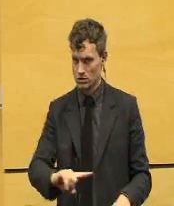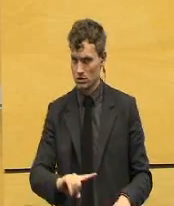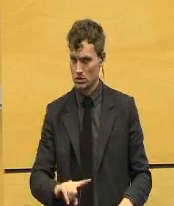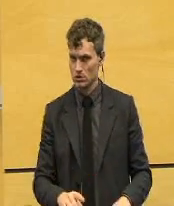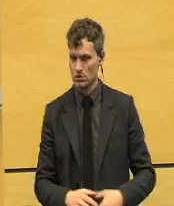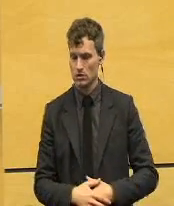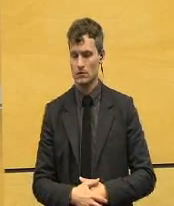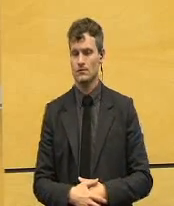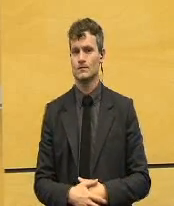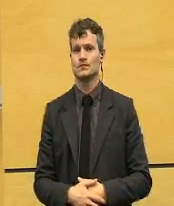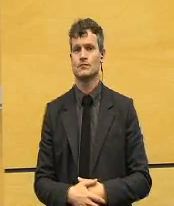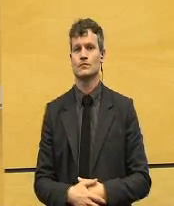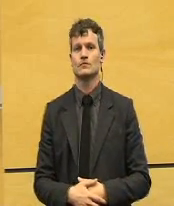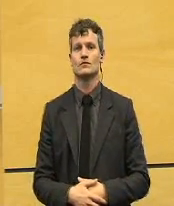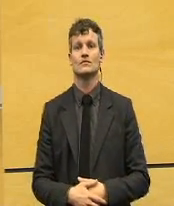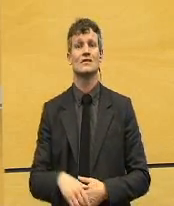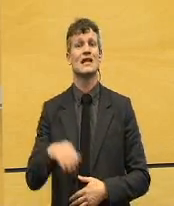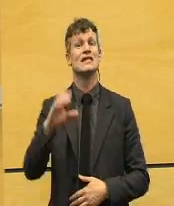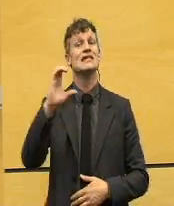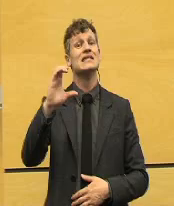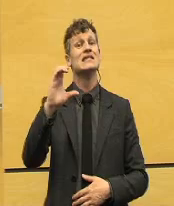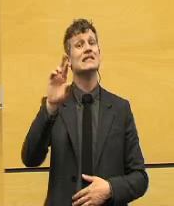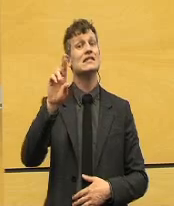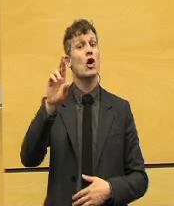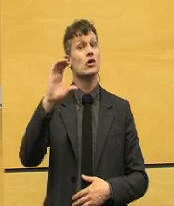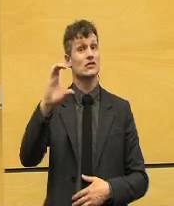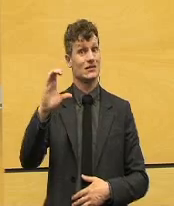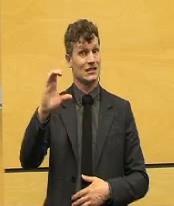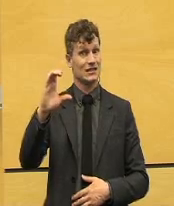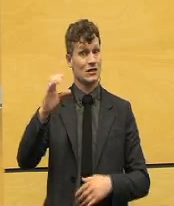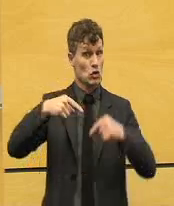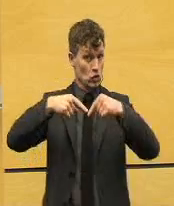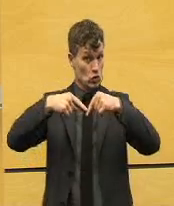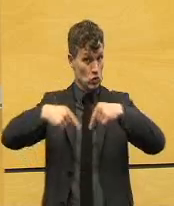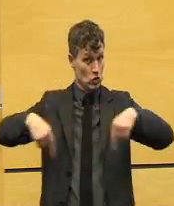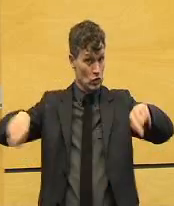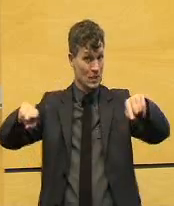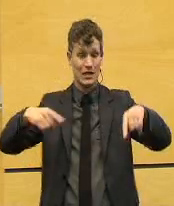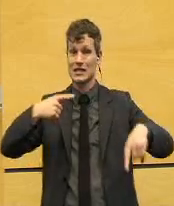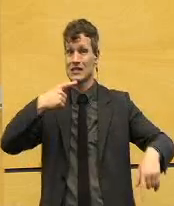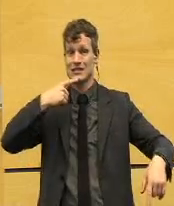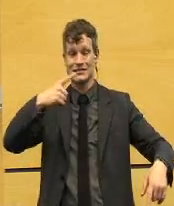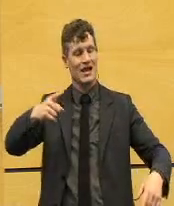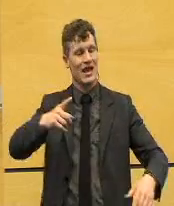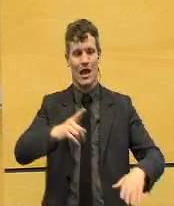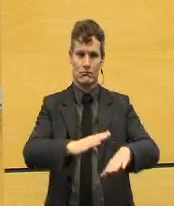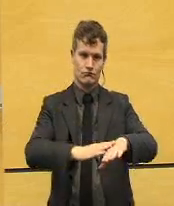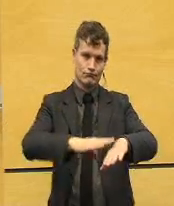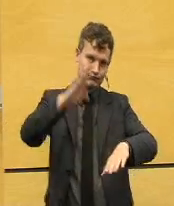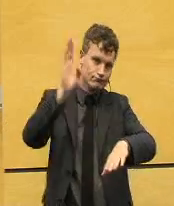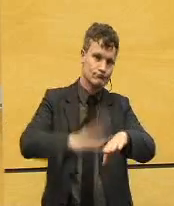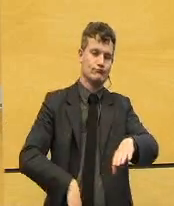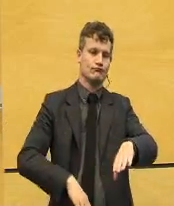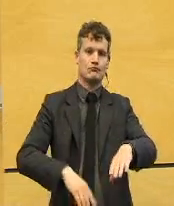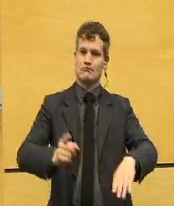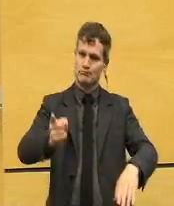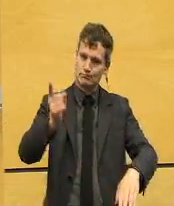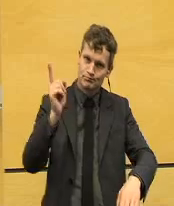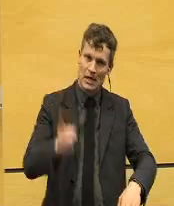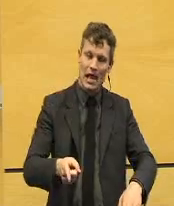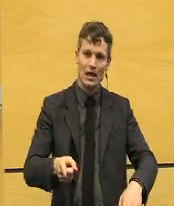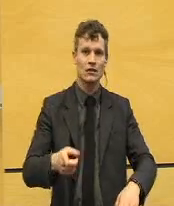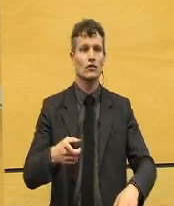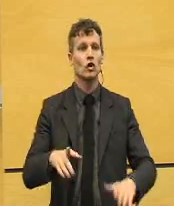The Committee on the Rights of the Child denounced sexual exploitation and trafficking of